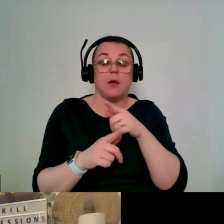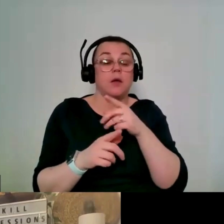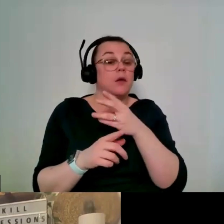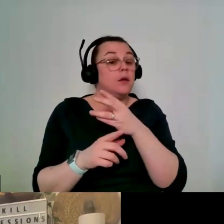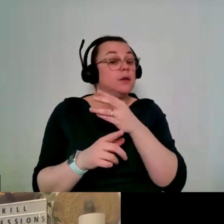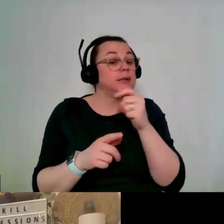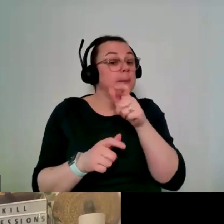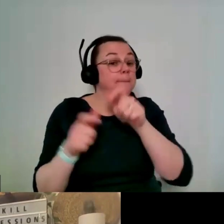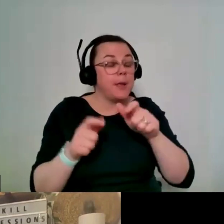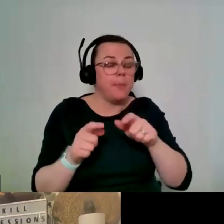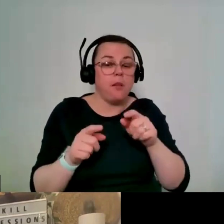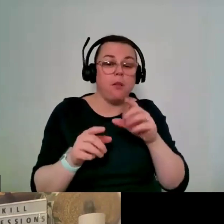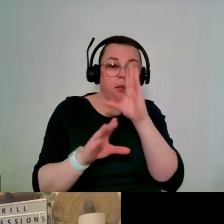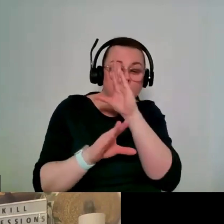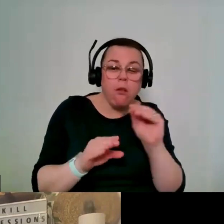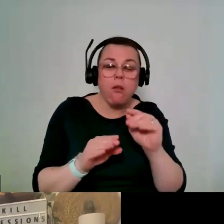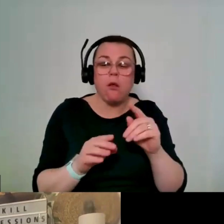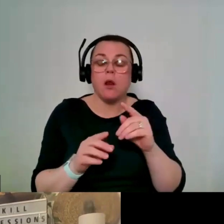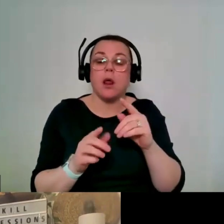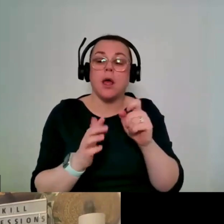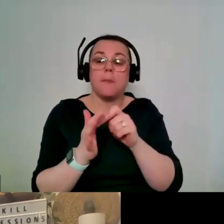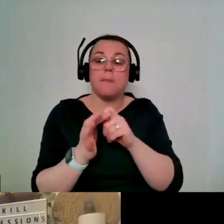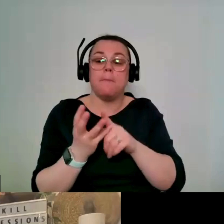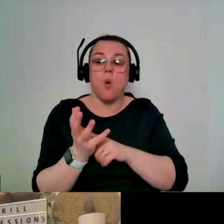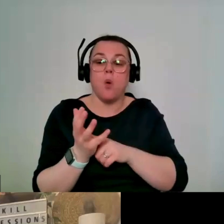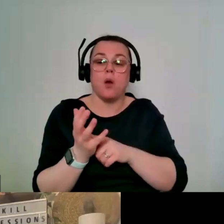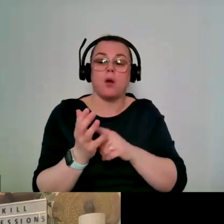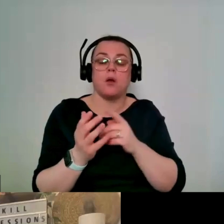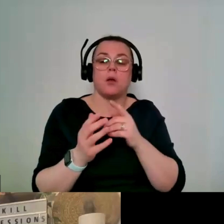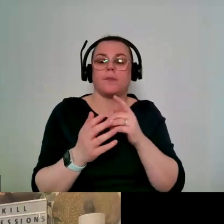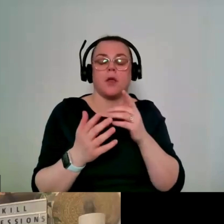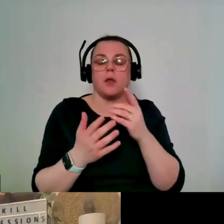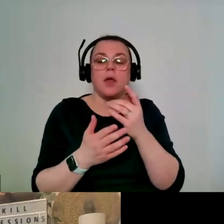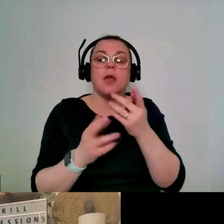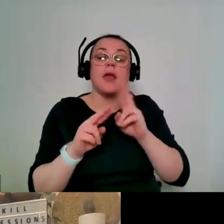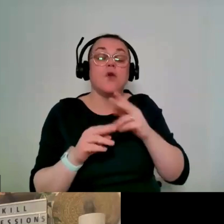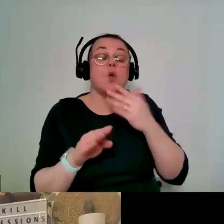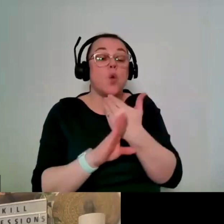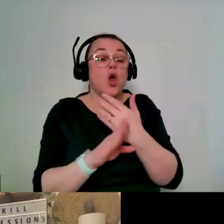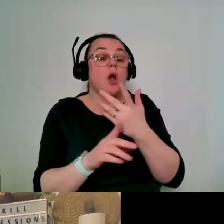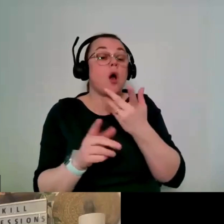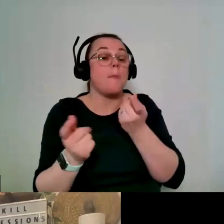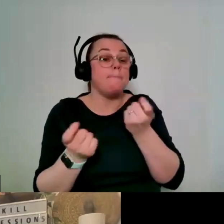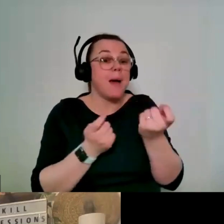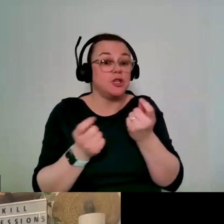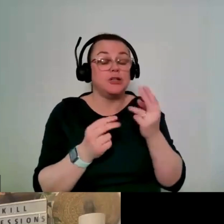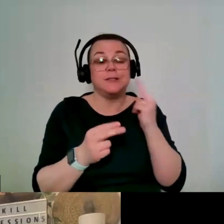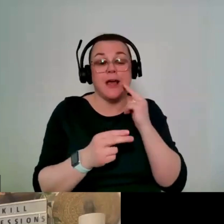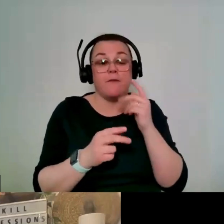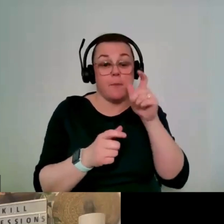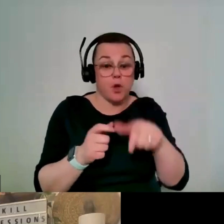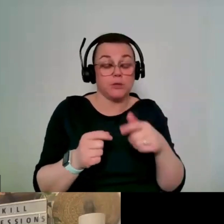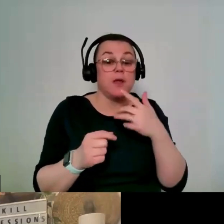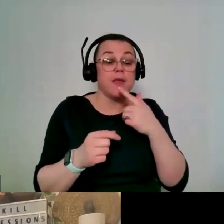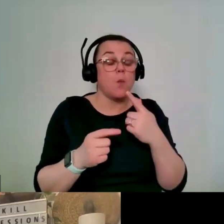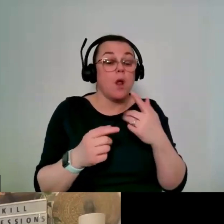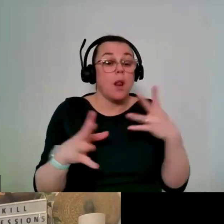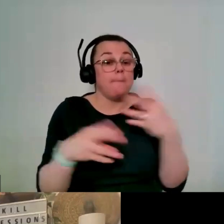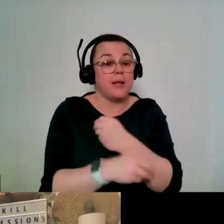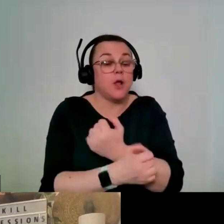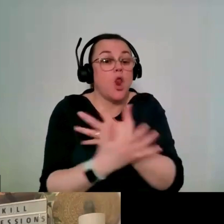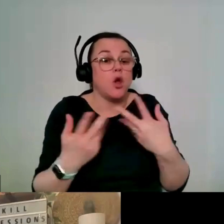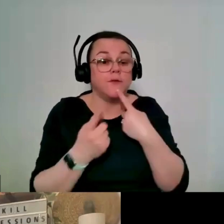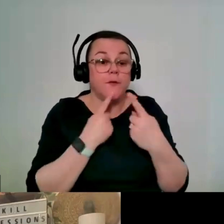stuff. That one person has said, Paul, if you work or manage a deaf person, remember that they may miss tons of information if your team